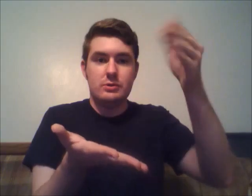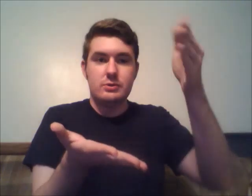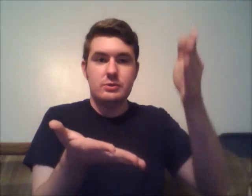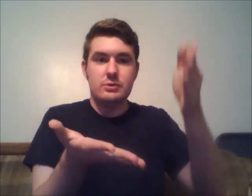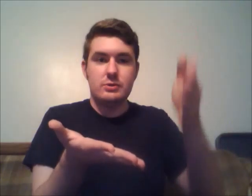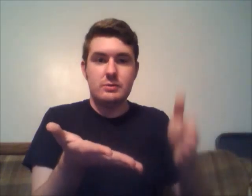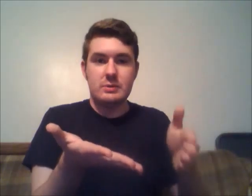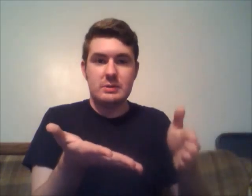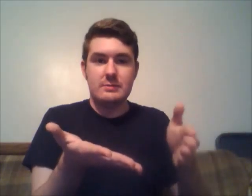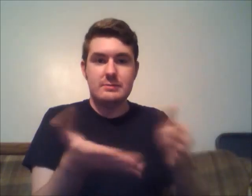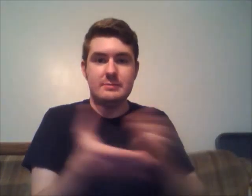Student.